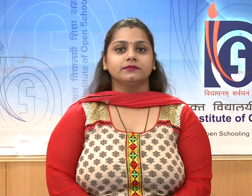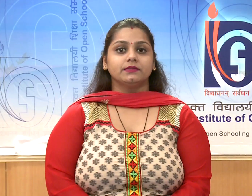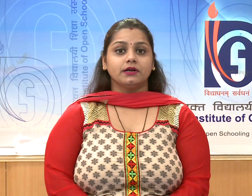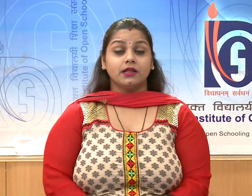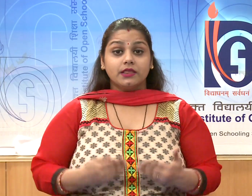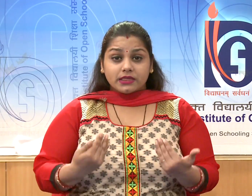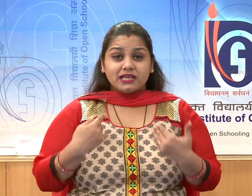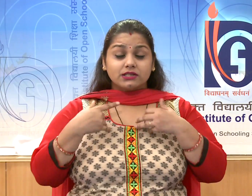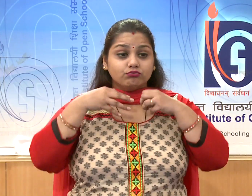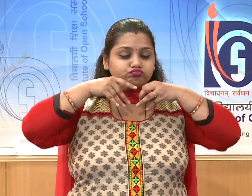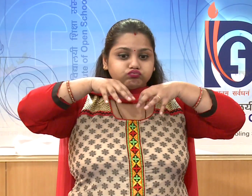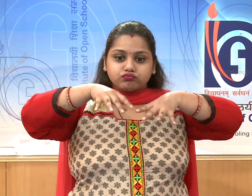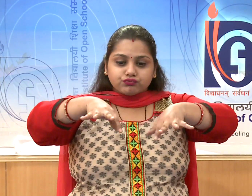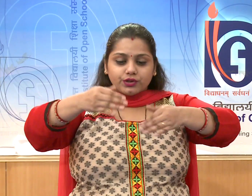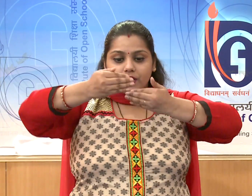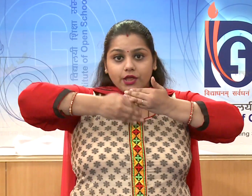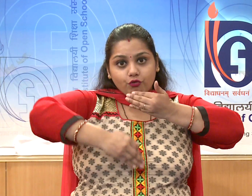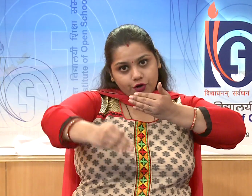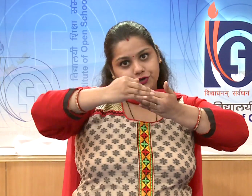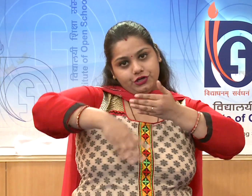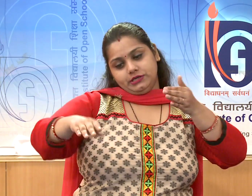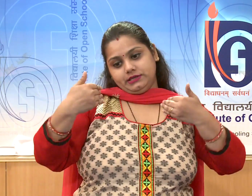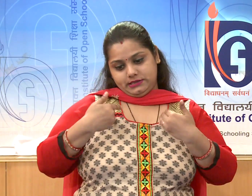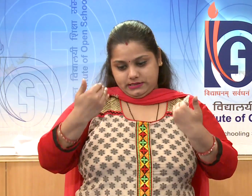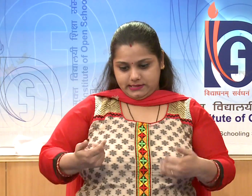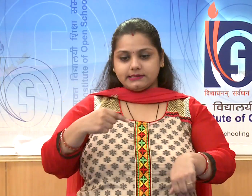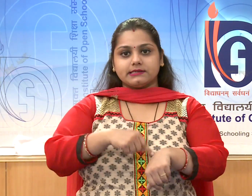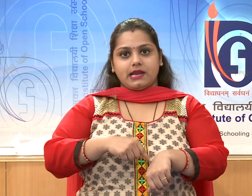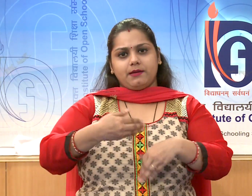and this influence continues even today.